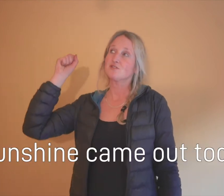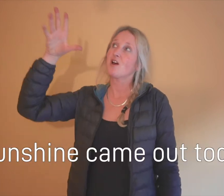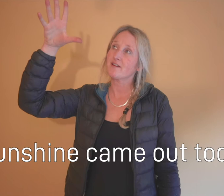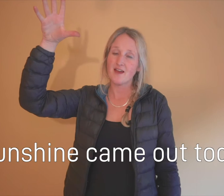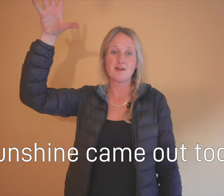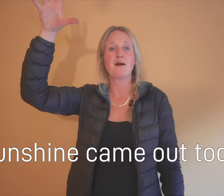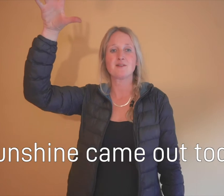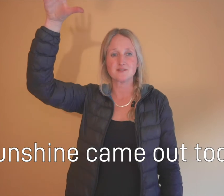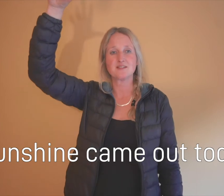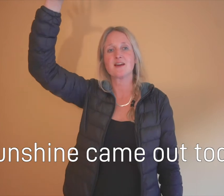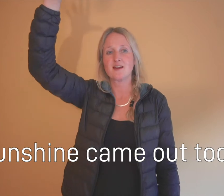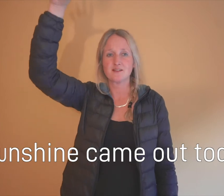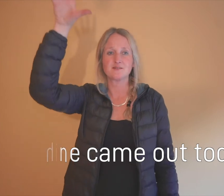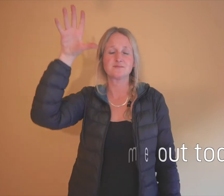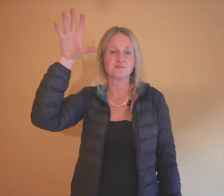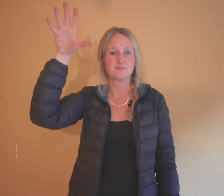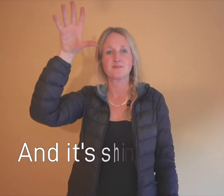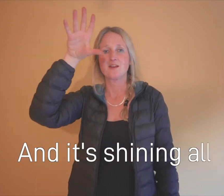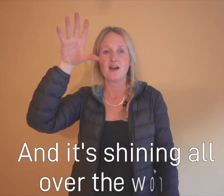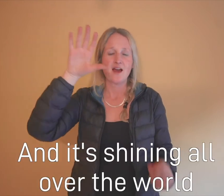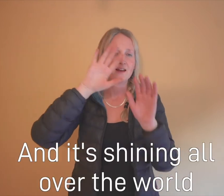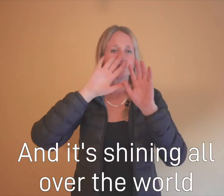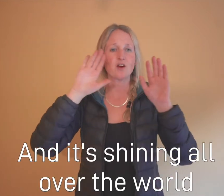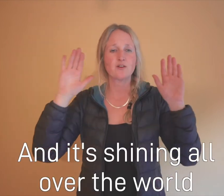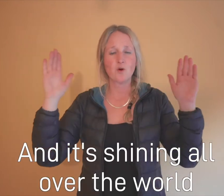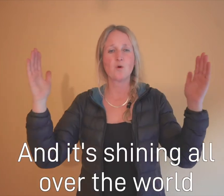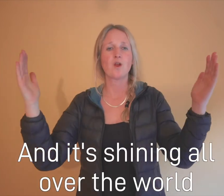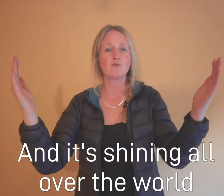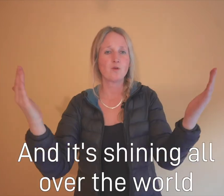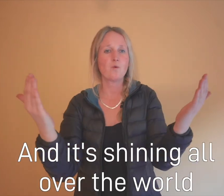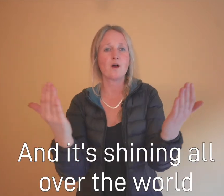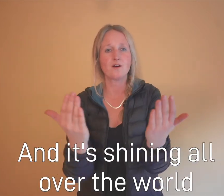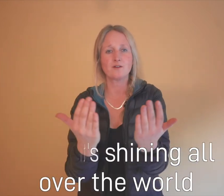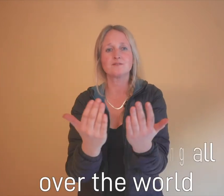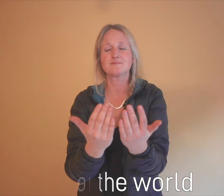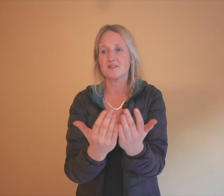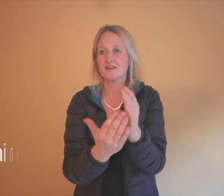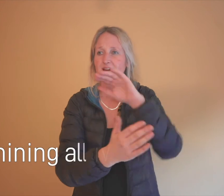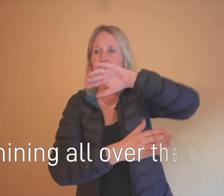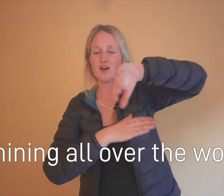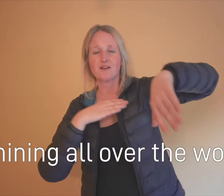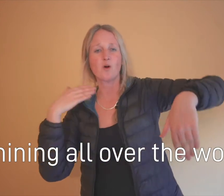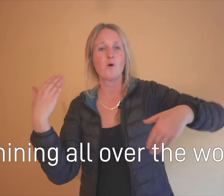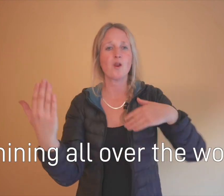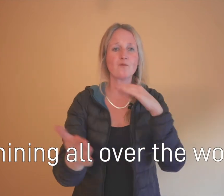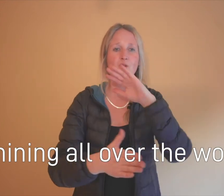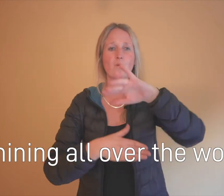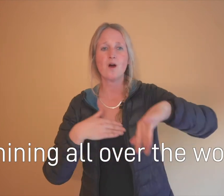Sunshine came out today, and it's shining all over the world, shining all over the